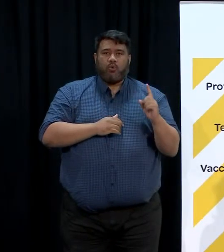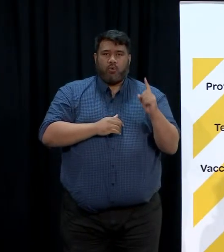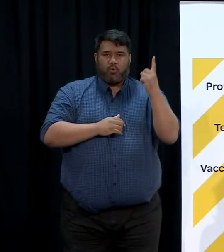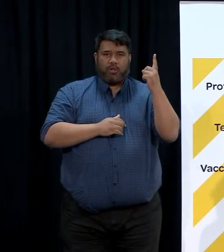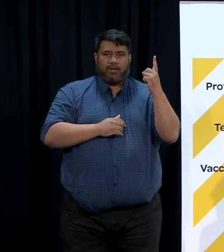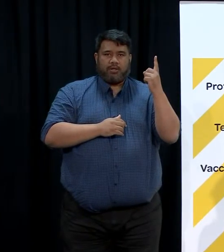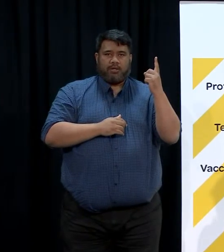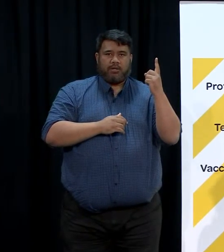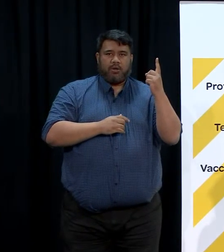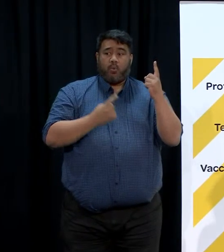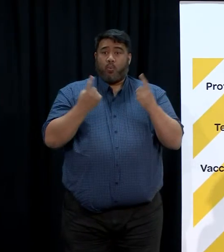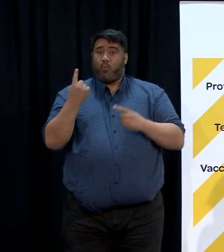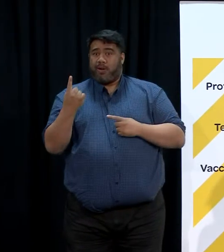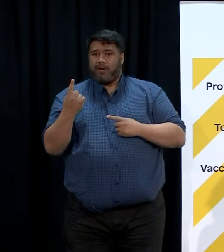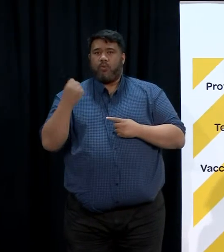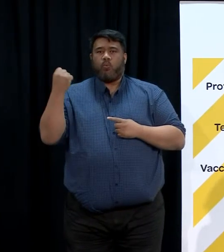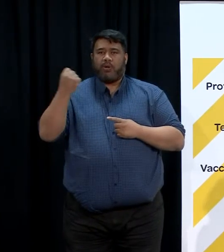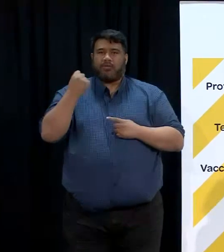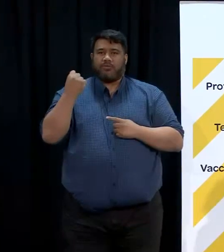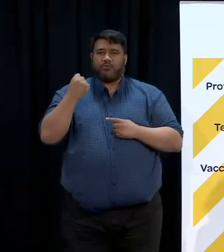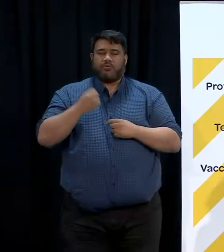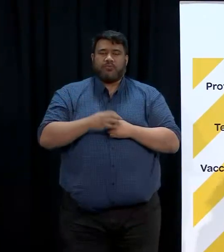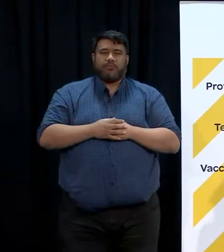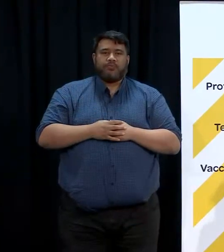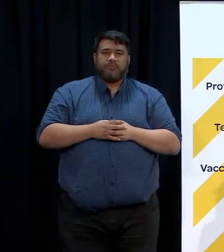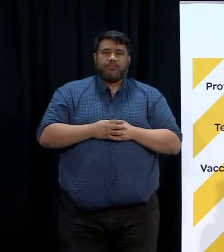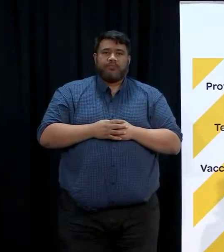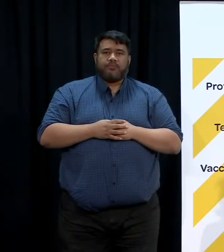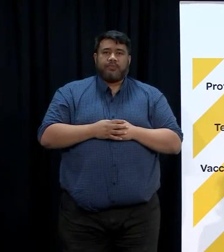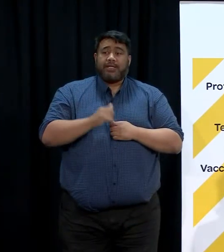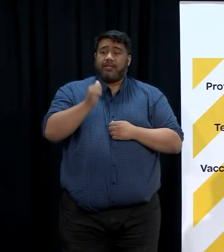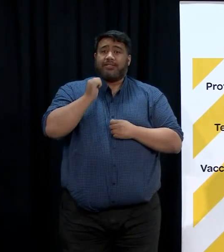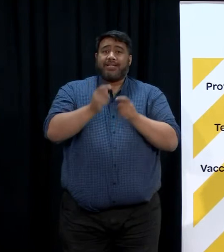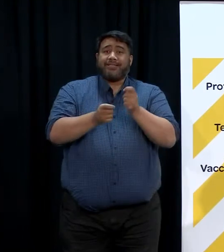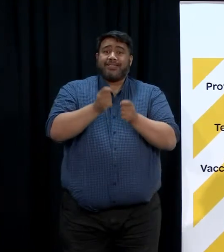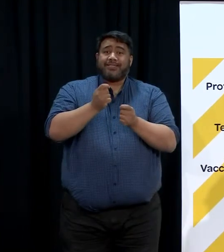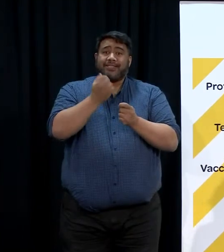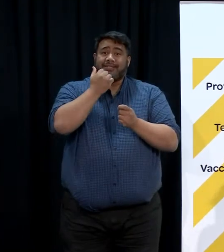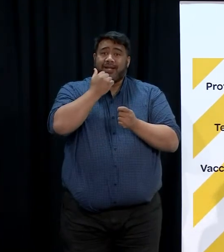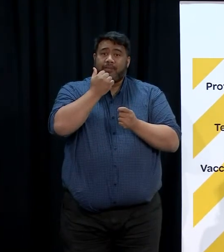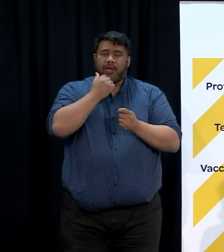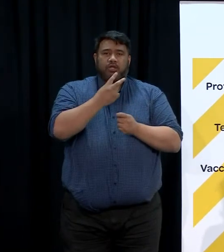person who is in hospital in the Waikato. Testing yesterday was really good,